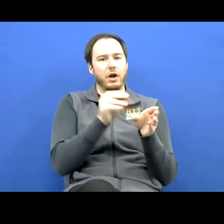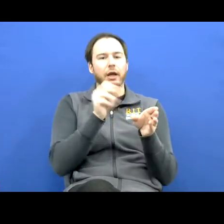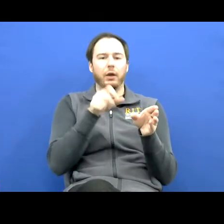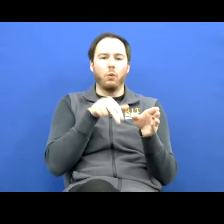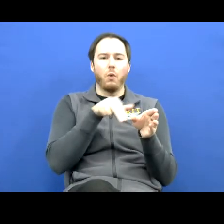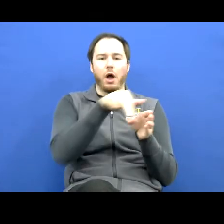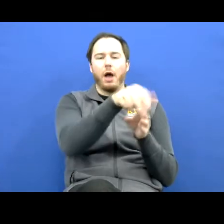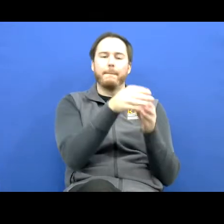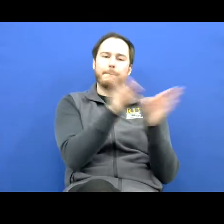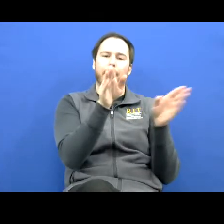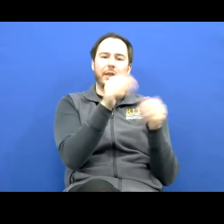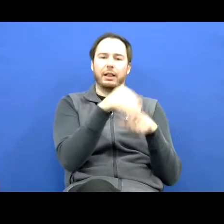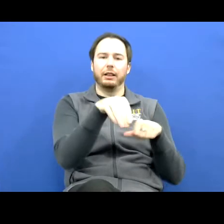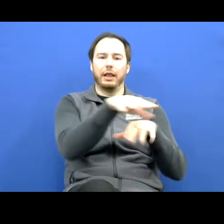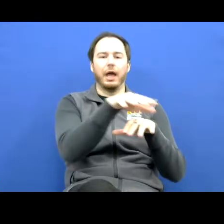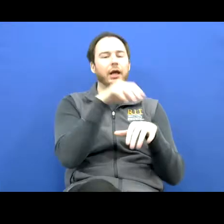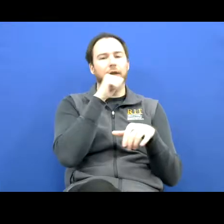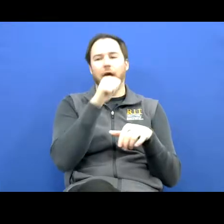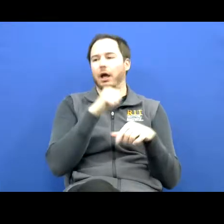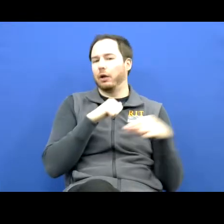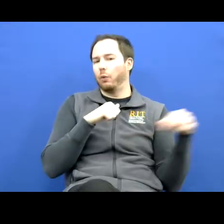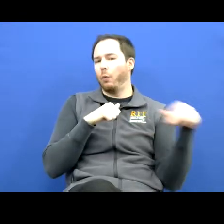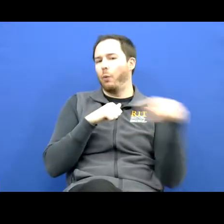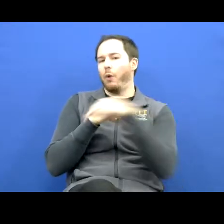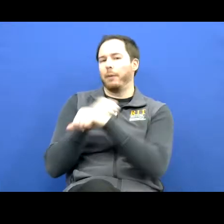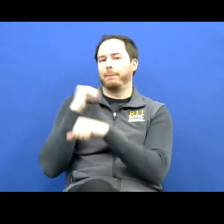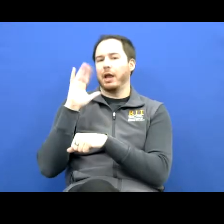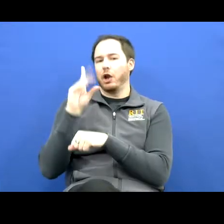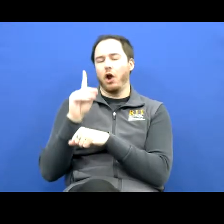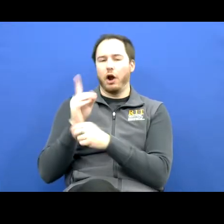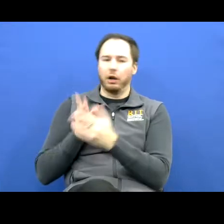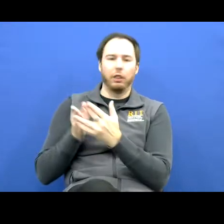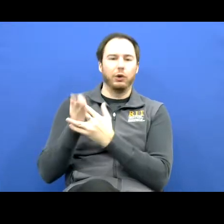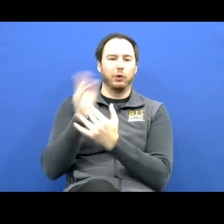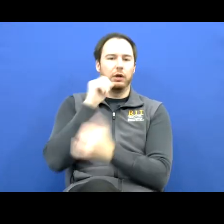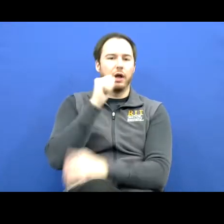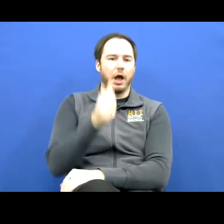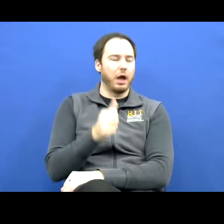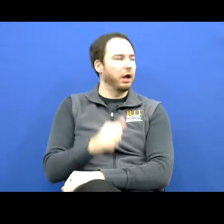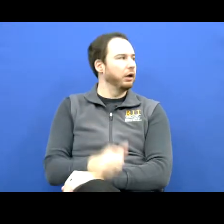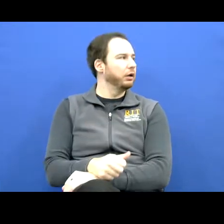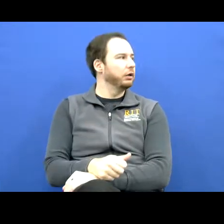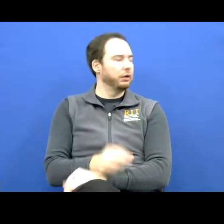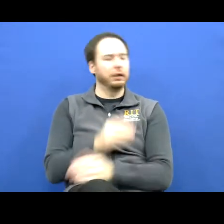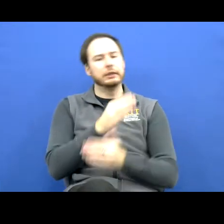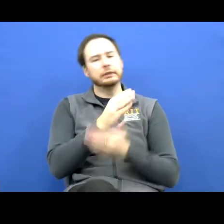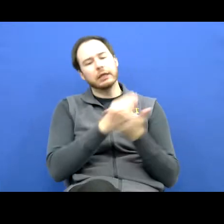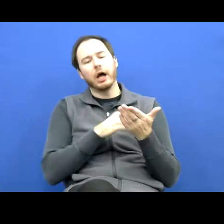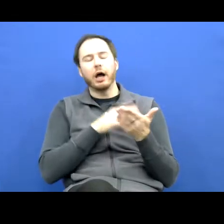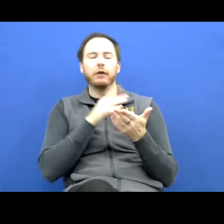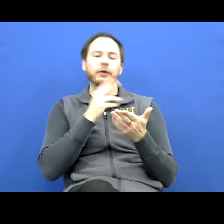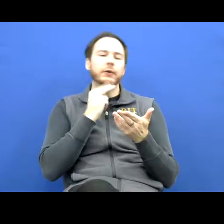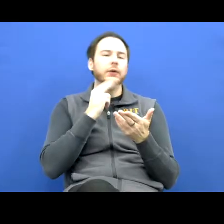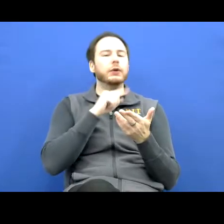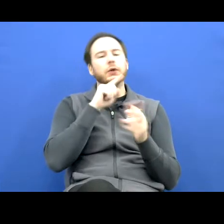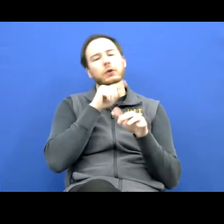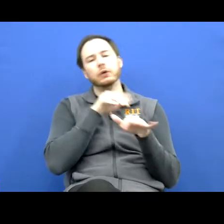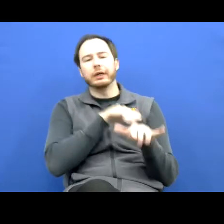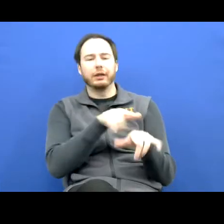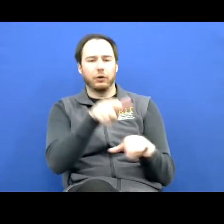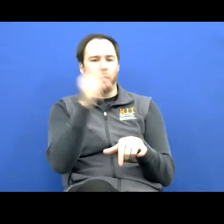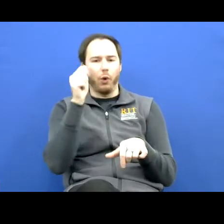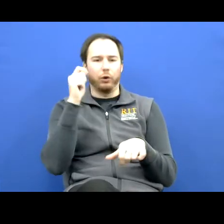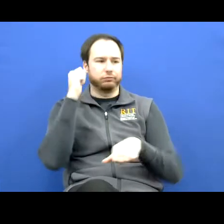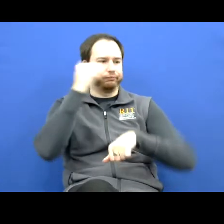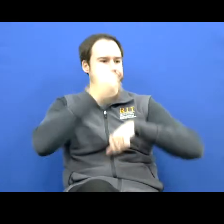public land as opposed to through someone's backyard. So, and some of them contain creeks and stuff like that, and obviously they're not going to put their